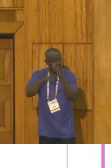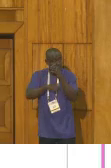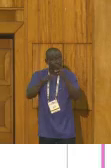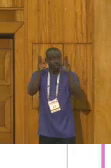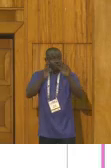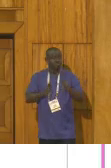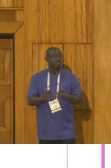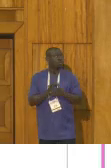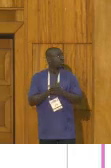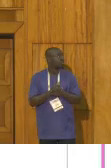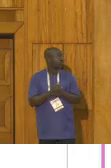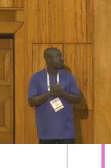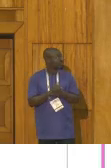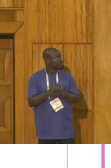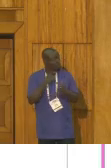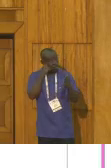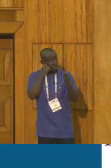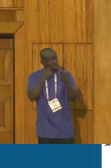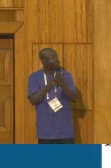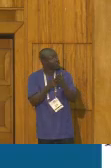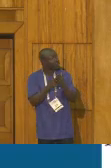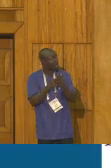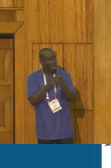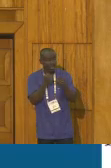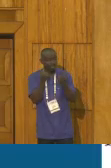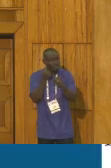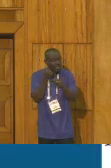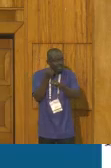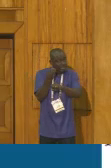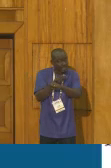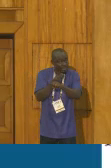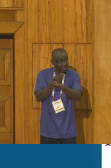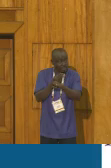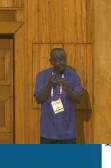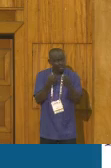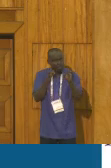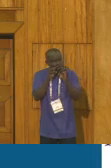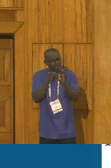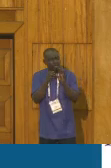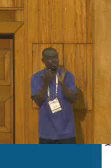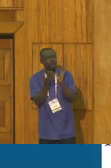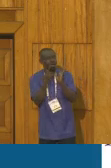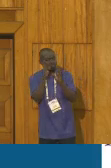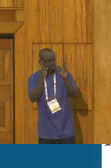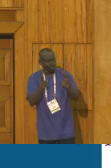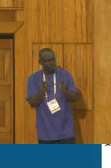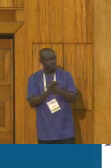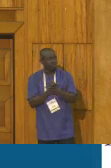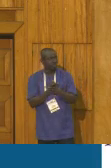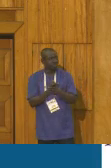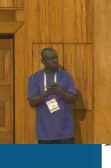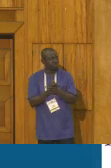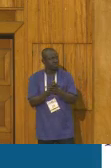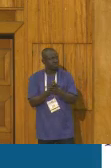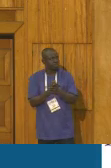results, now we were looking at the statistical significance of our results. And we are seeing that with regards